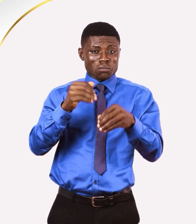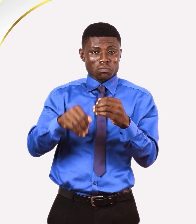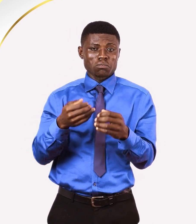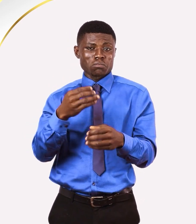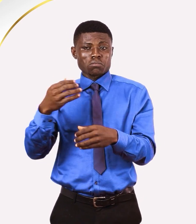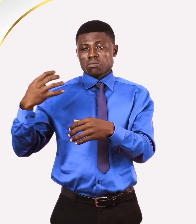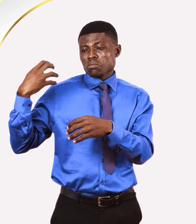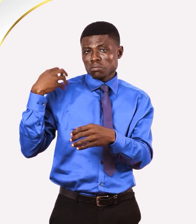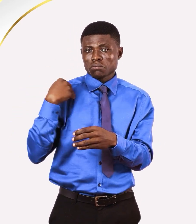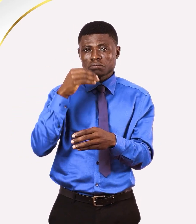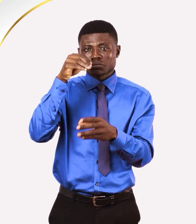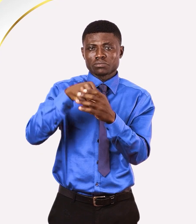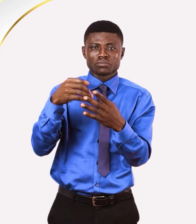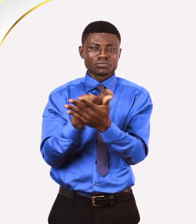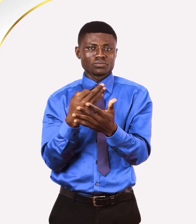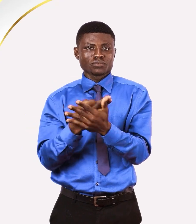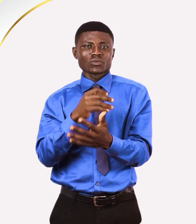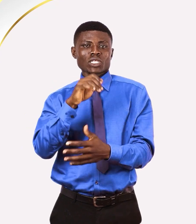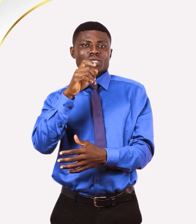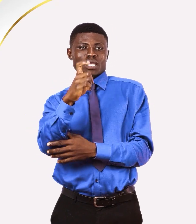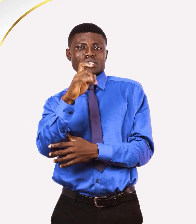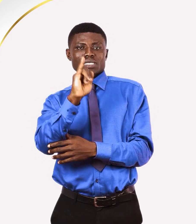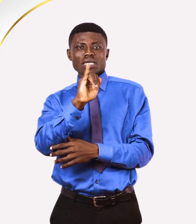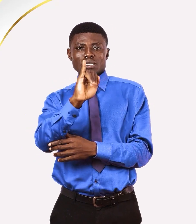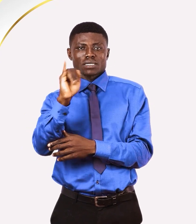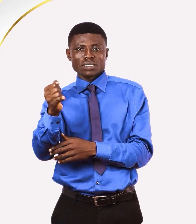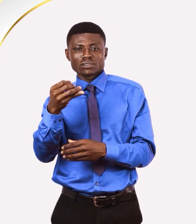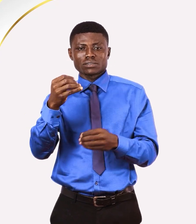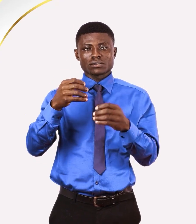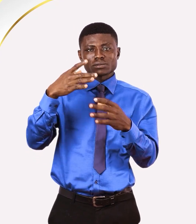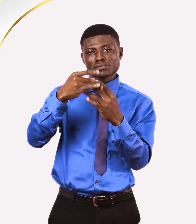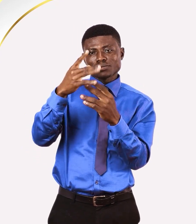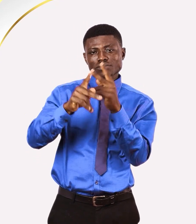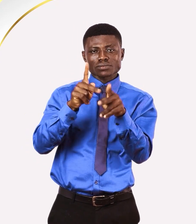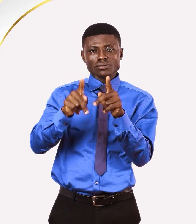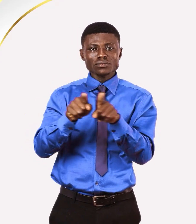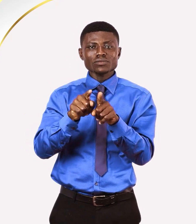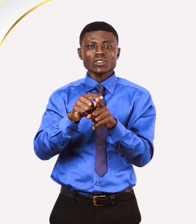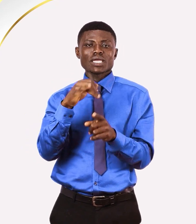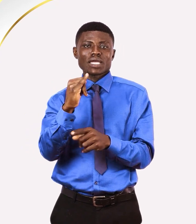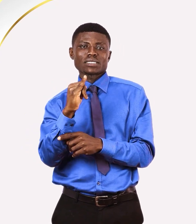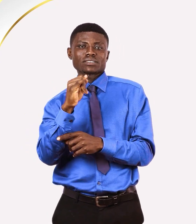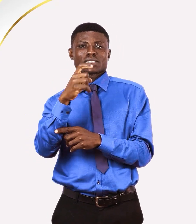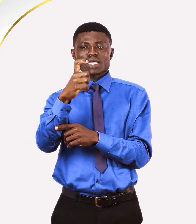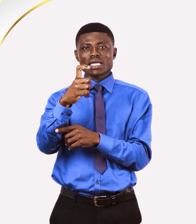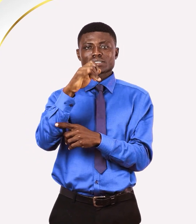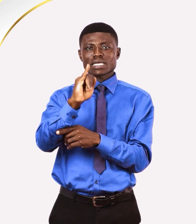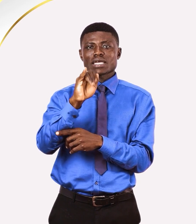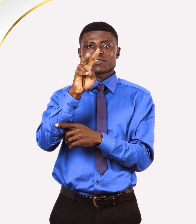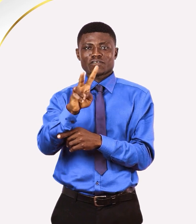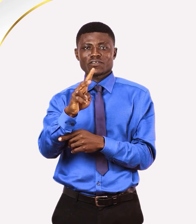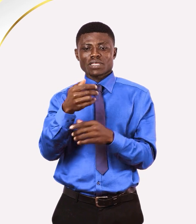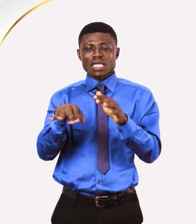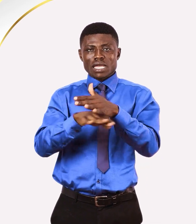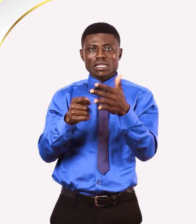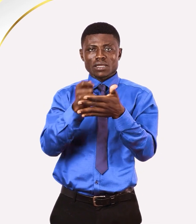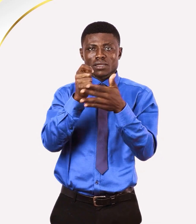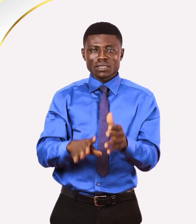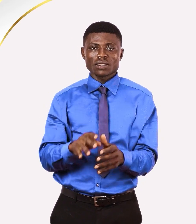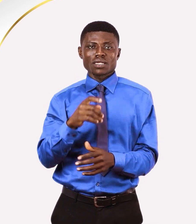capital funds. XIII. Nominees. XIV.